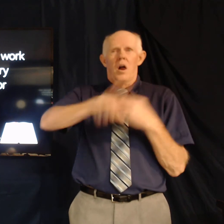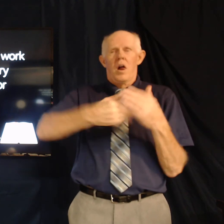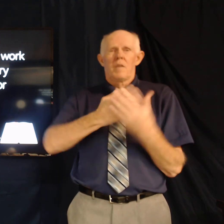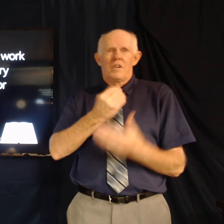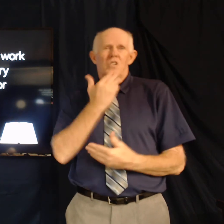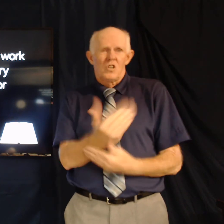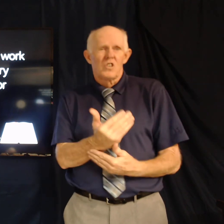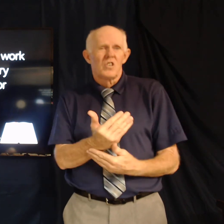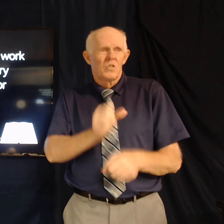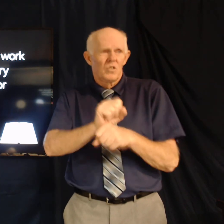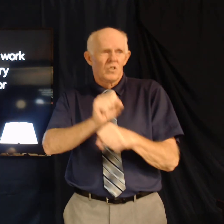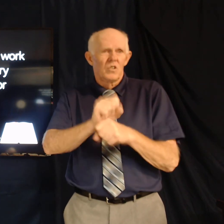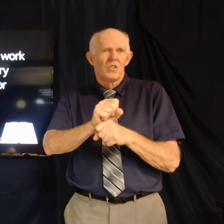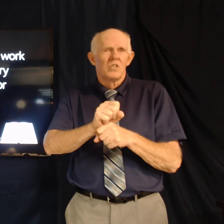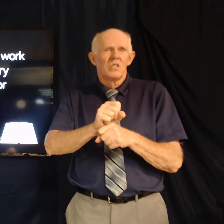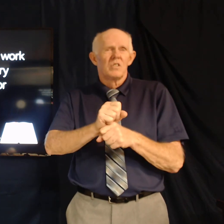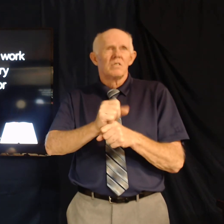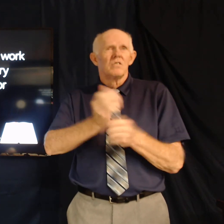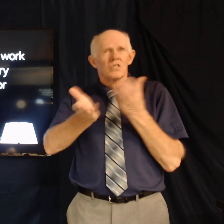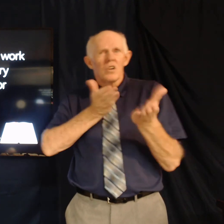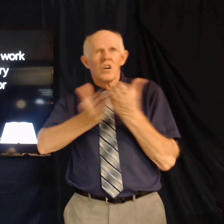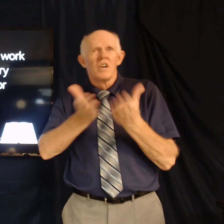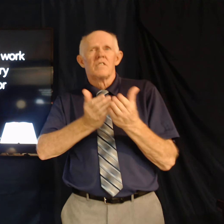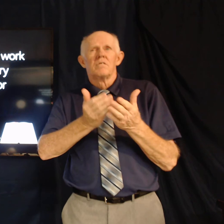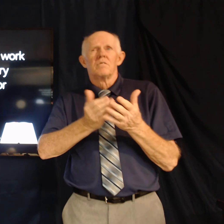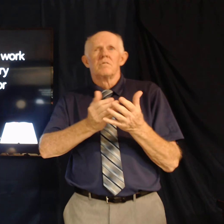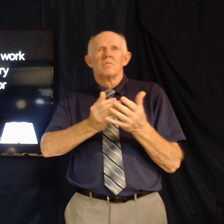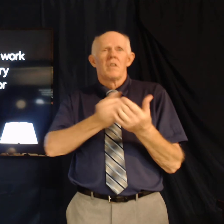We want all of our work to be for good.